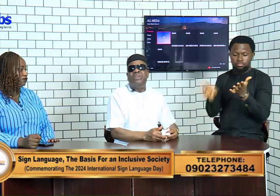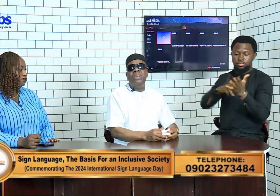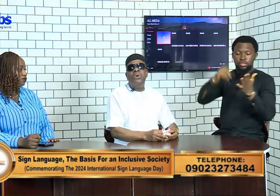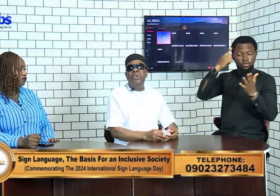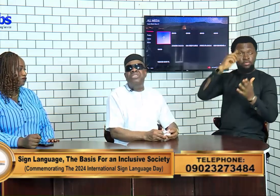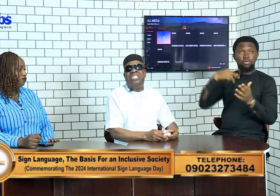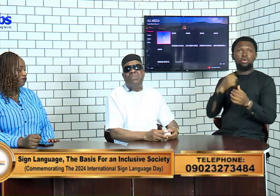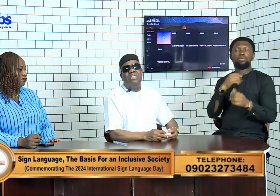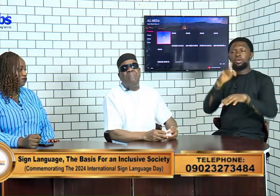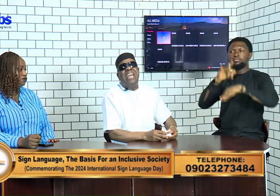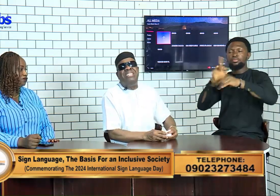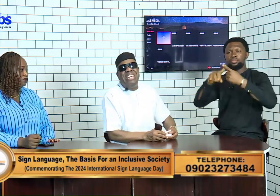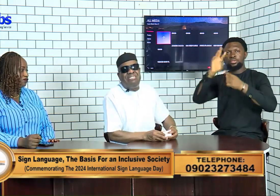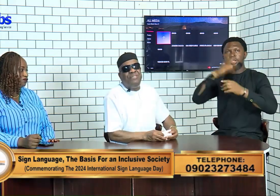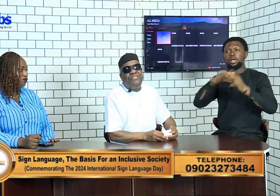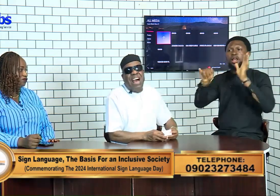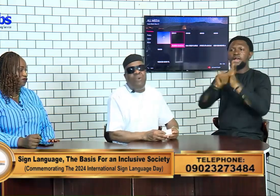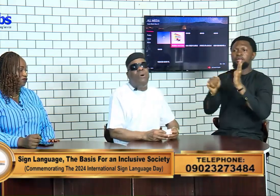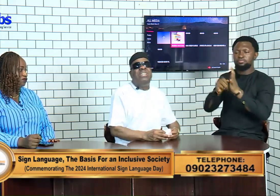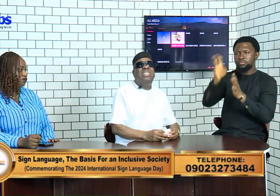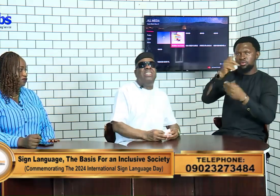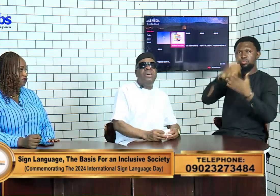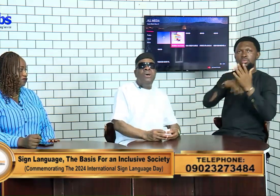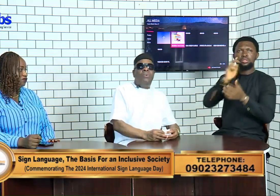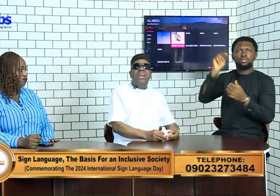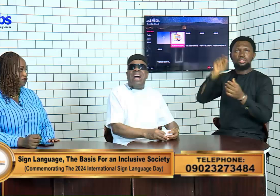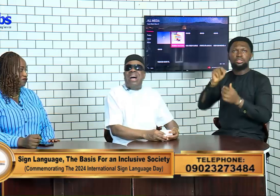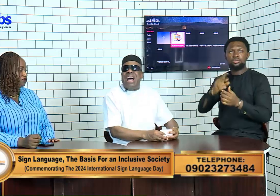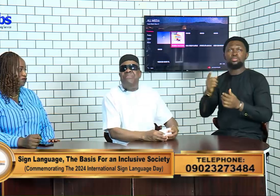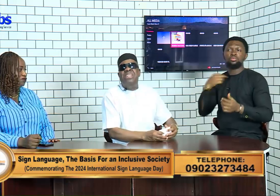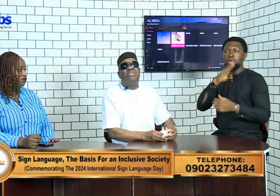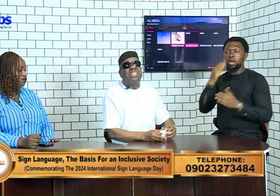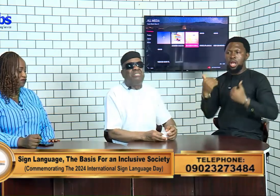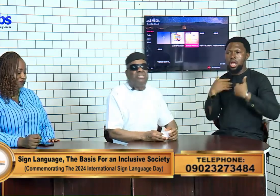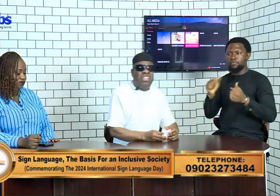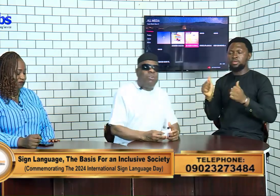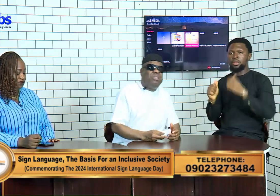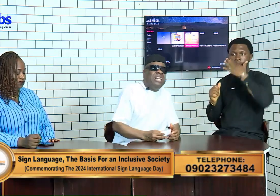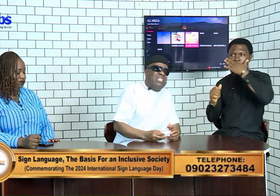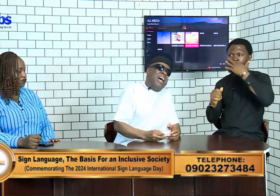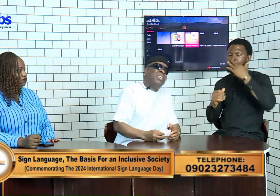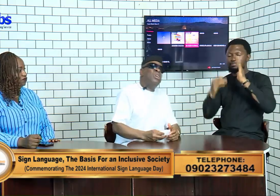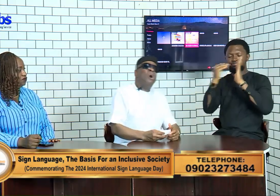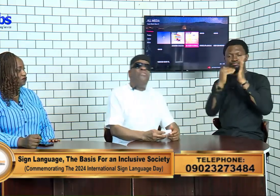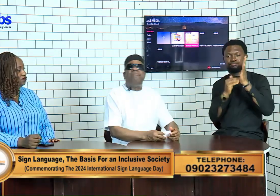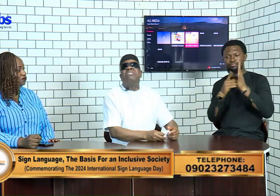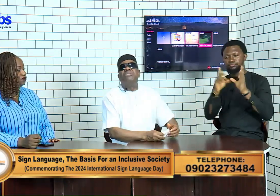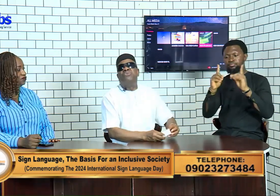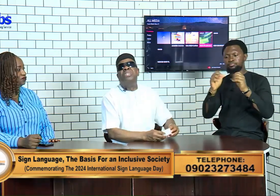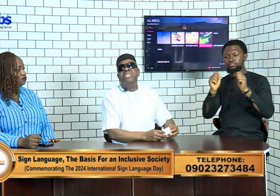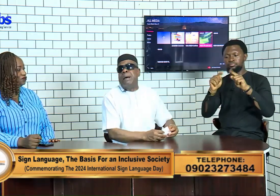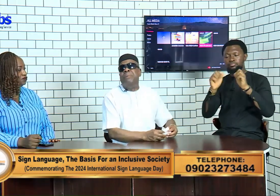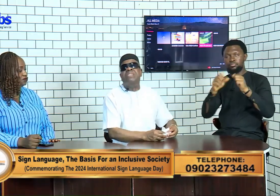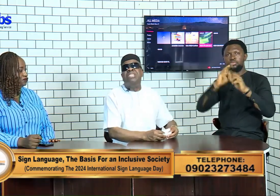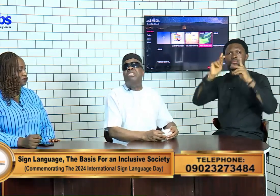for us. We reach out to them, identify what they need. We are having a statistical data of persons